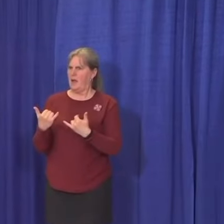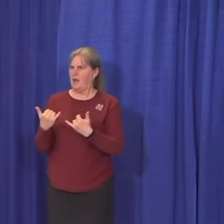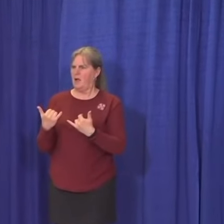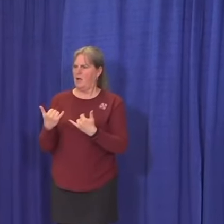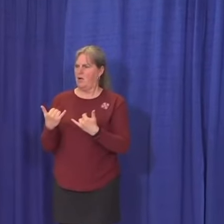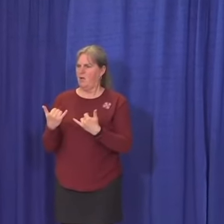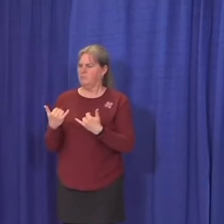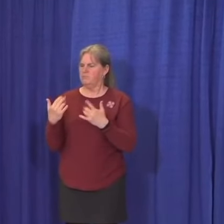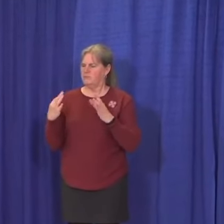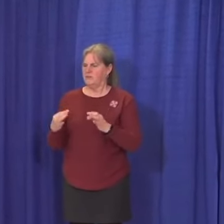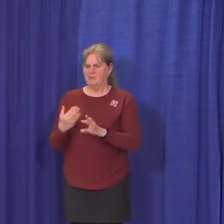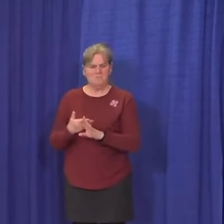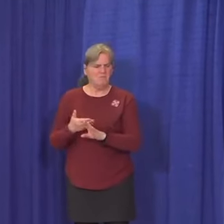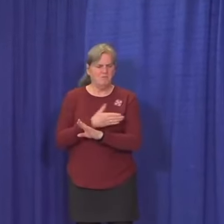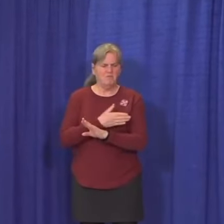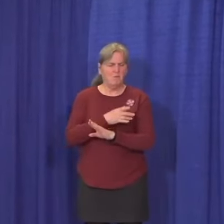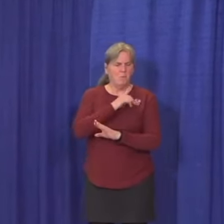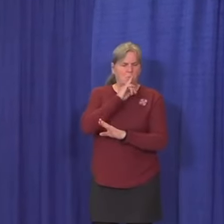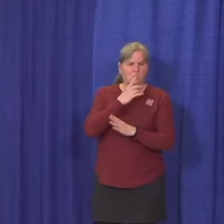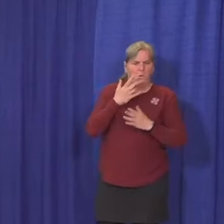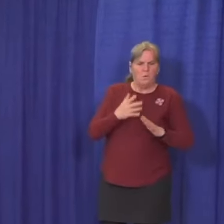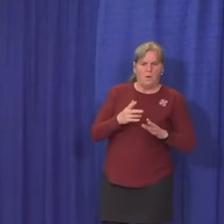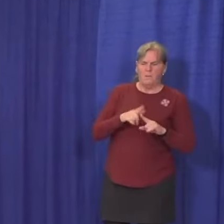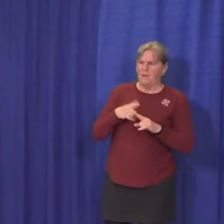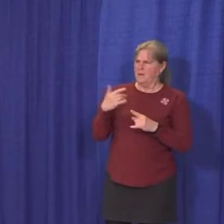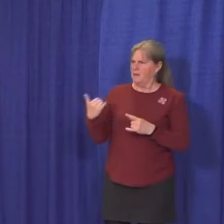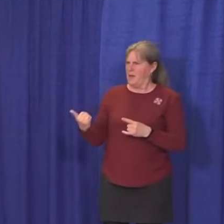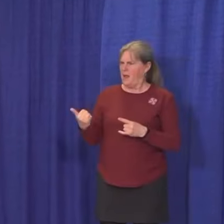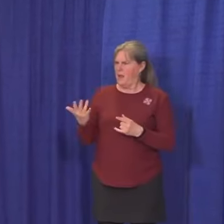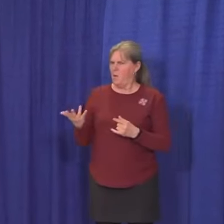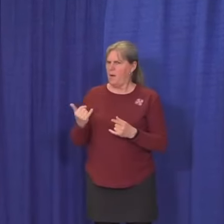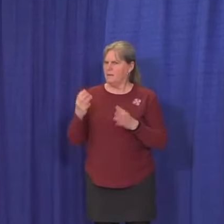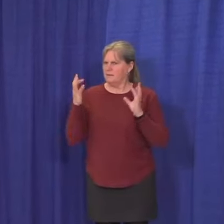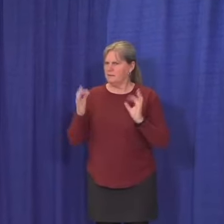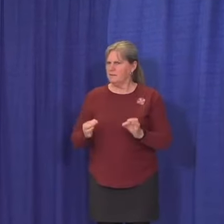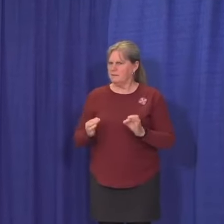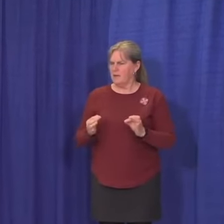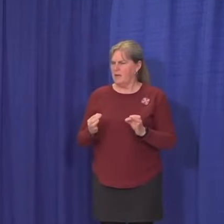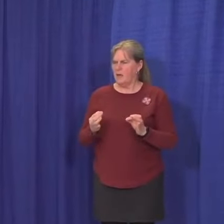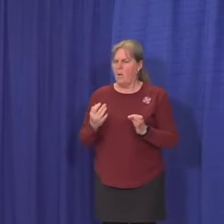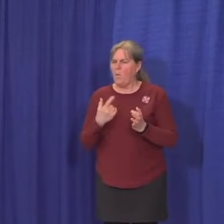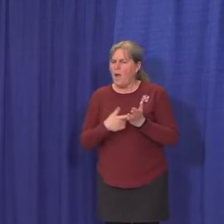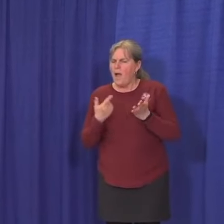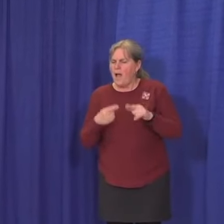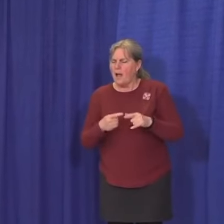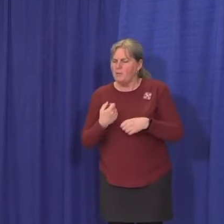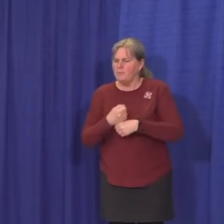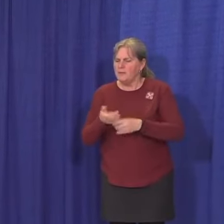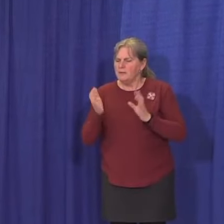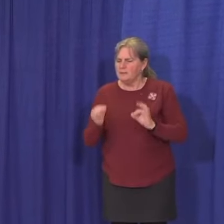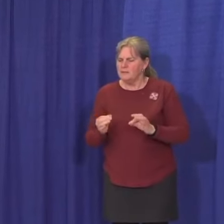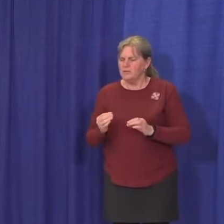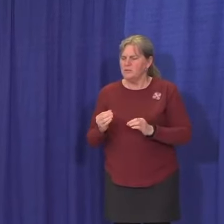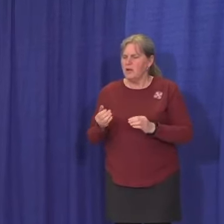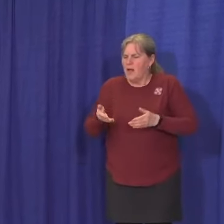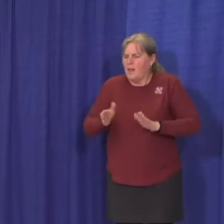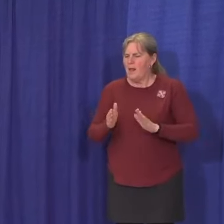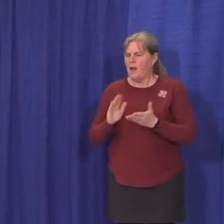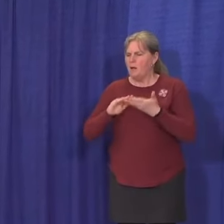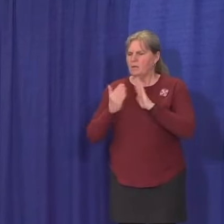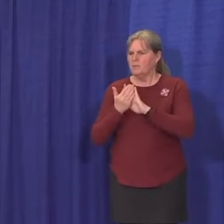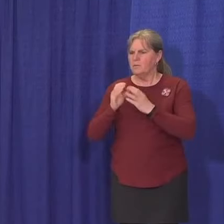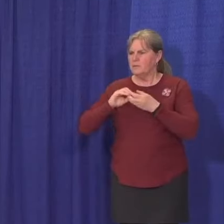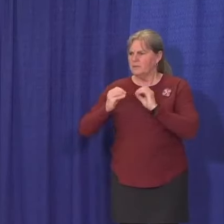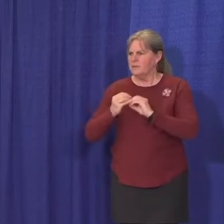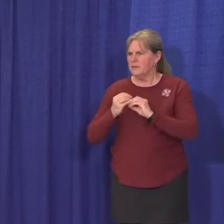that this might pit communities against each other. So I'm wondering what conversations happened that you're comfortable releasing these numbers now.